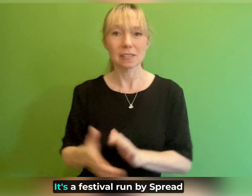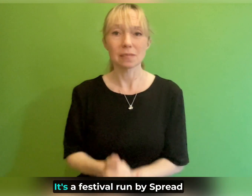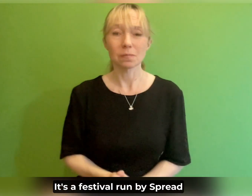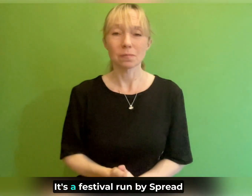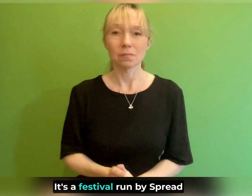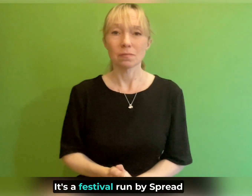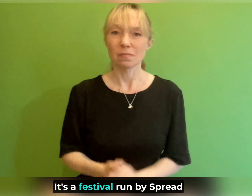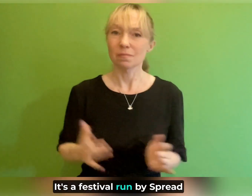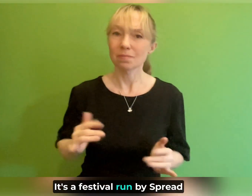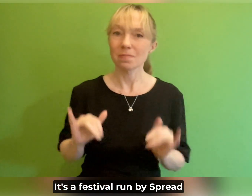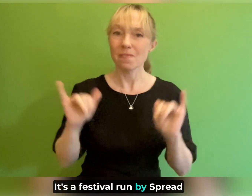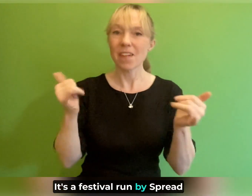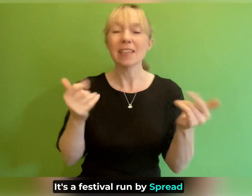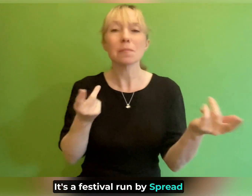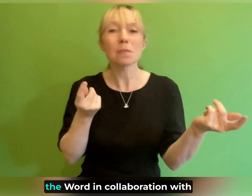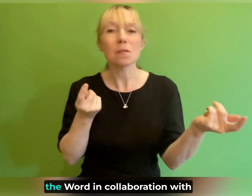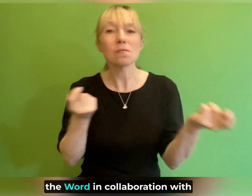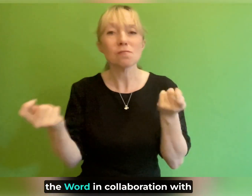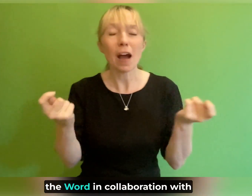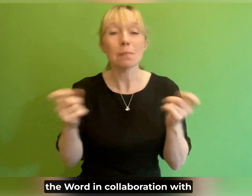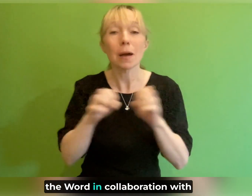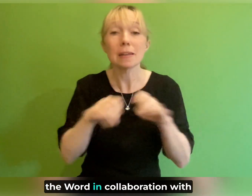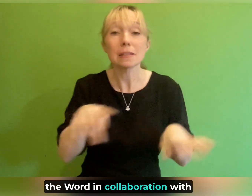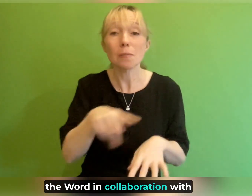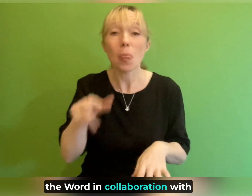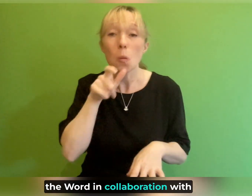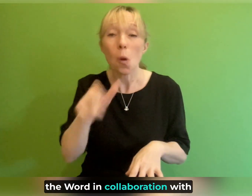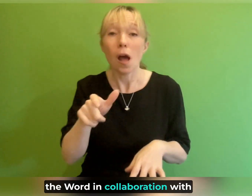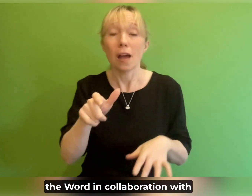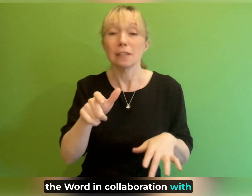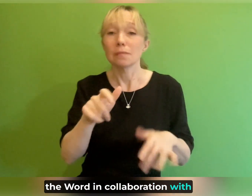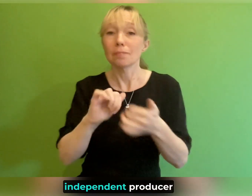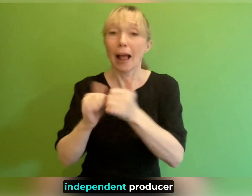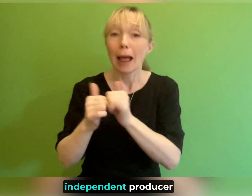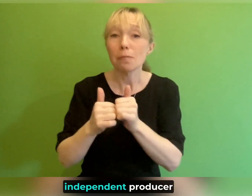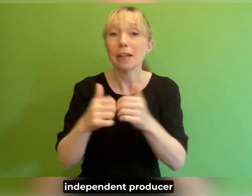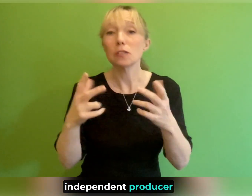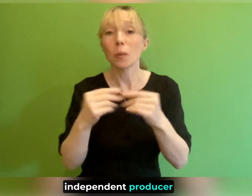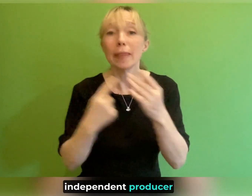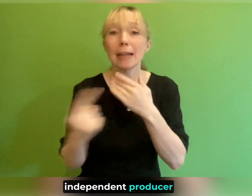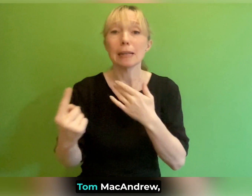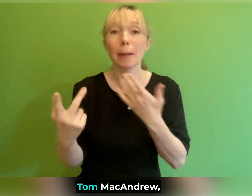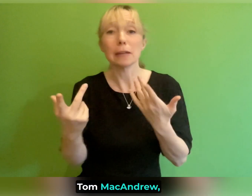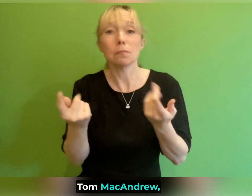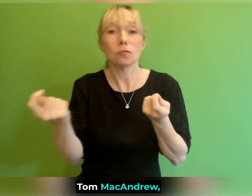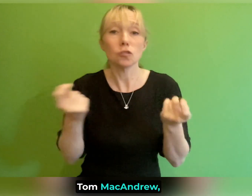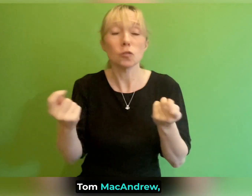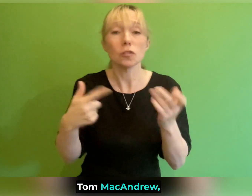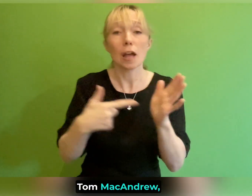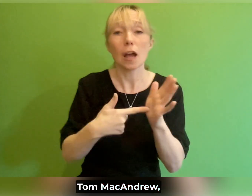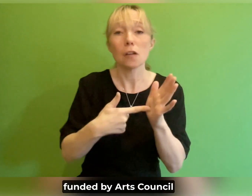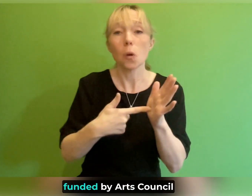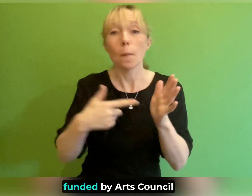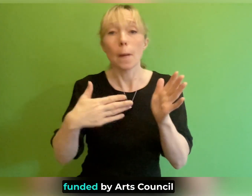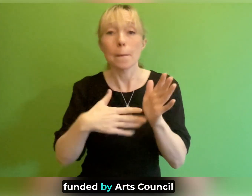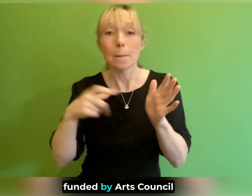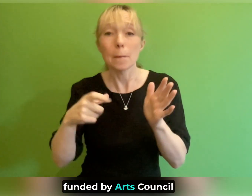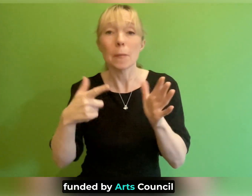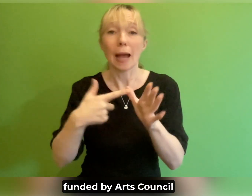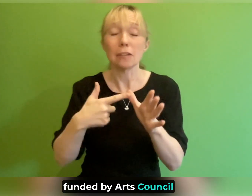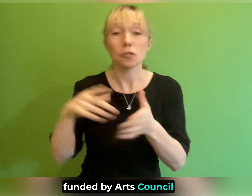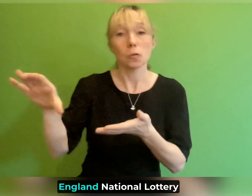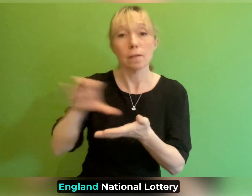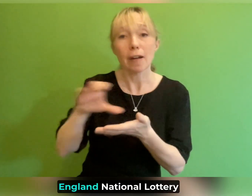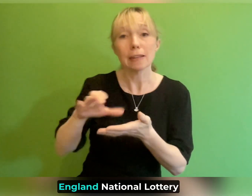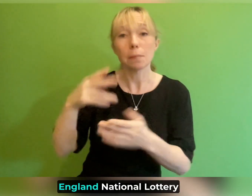It's a festival run by Spread the Word in collaboration with independent producer Tom McAndrew funded by